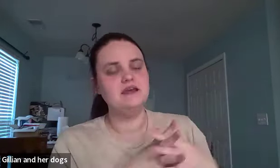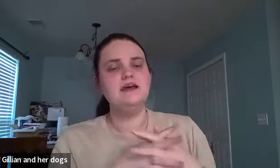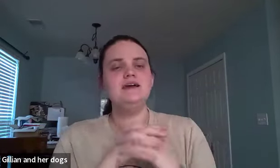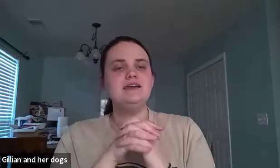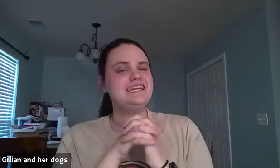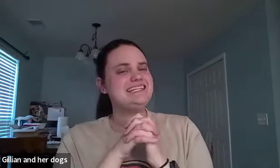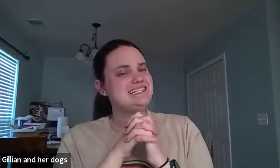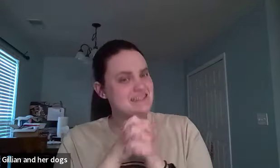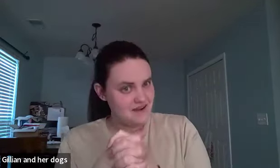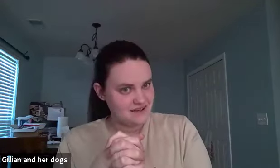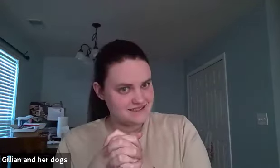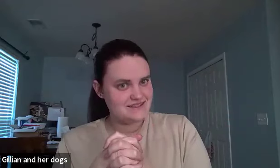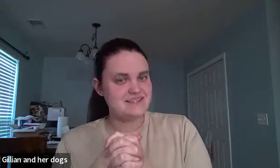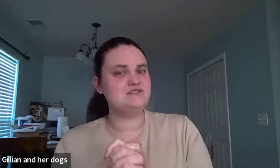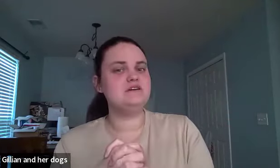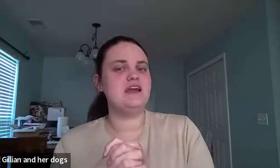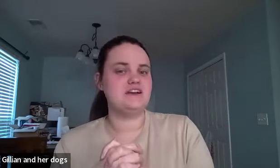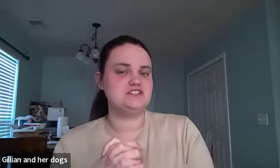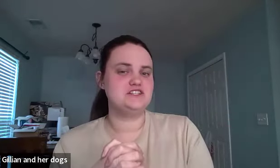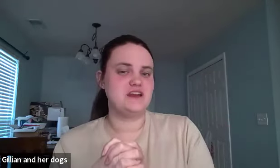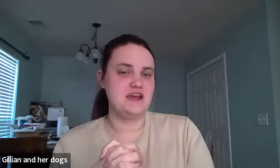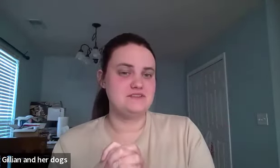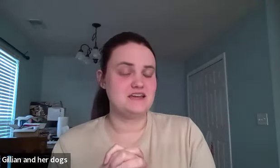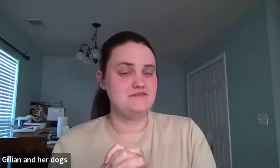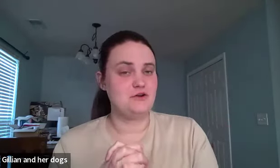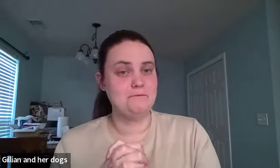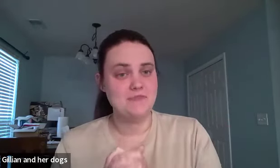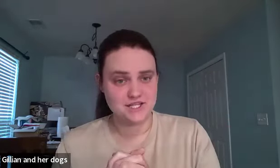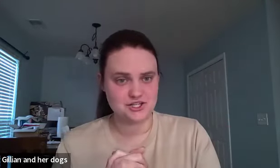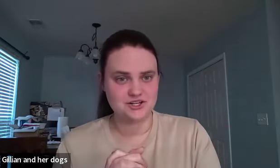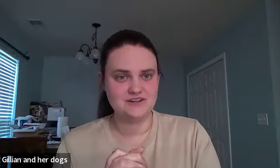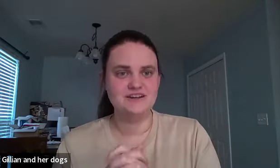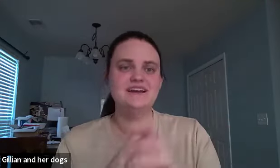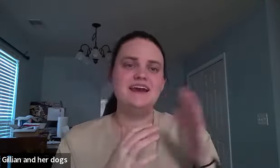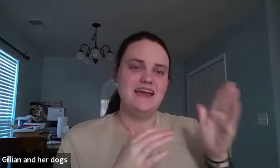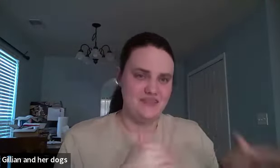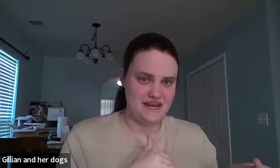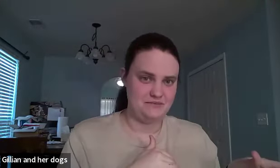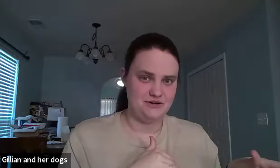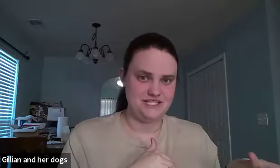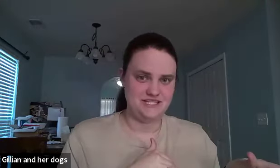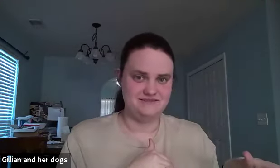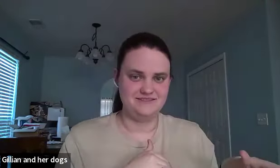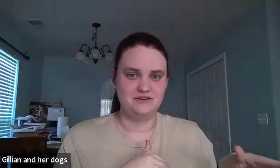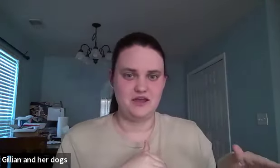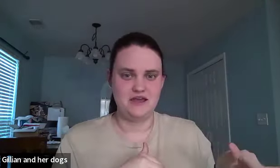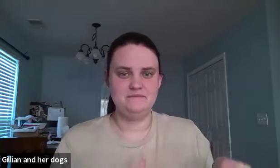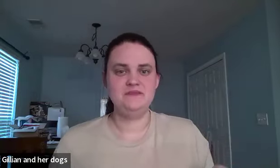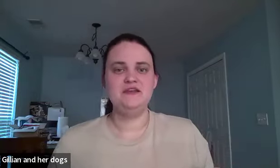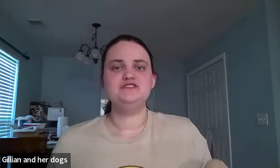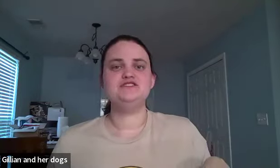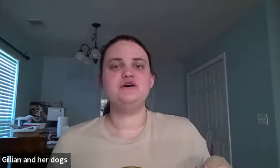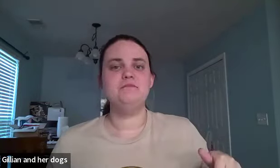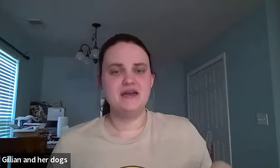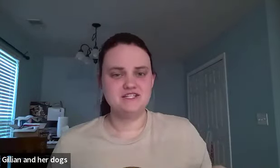person. It is not. This one actually is going to have the sign for measure and then add person. Okay. So